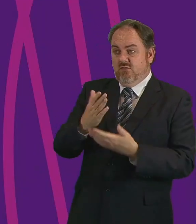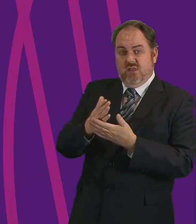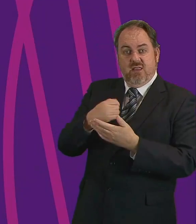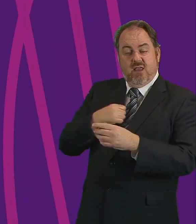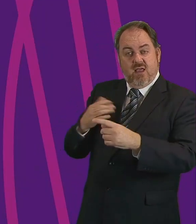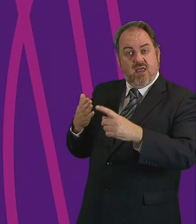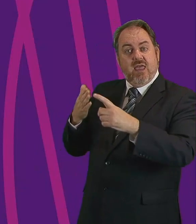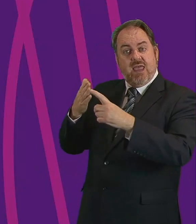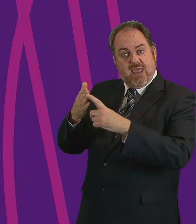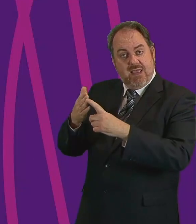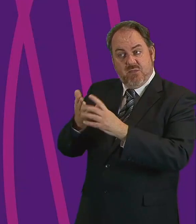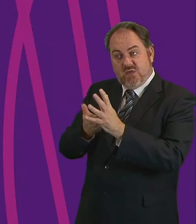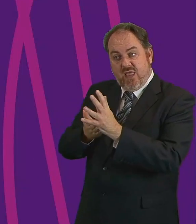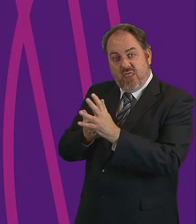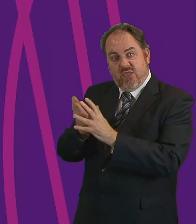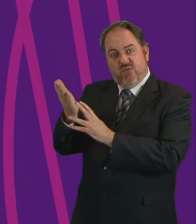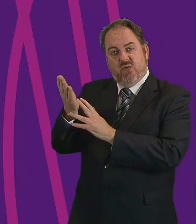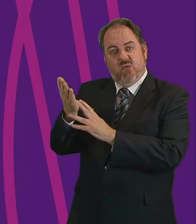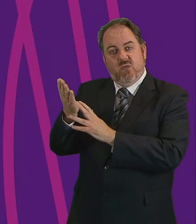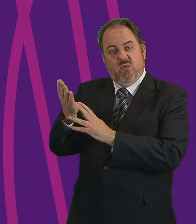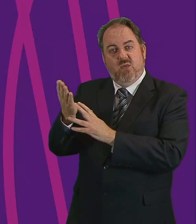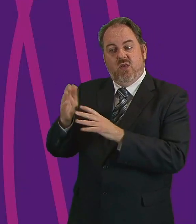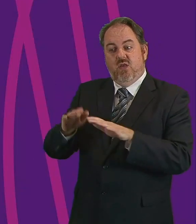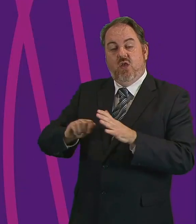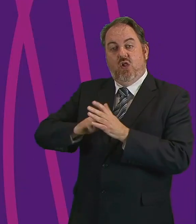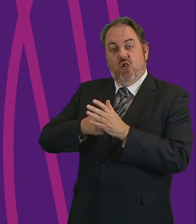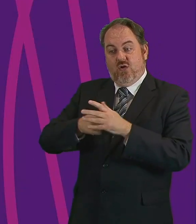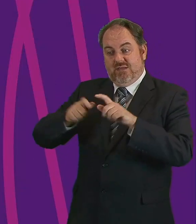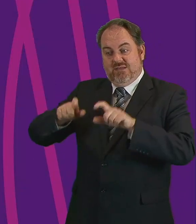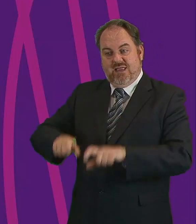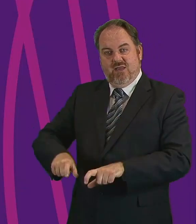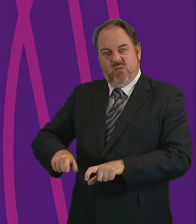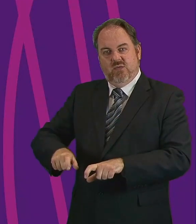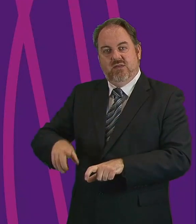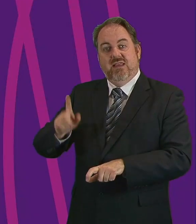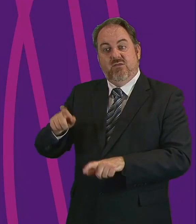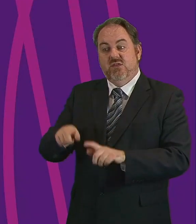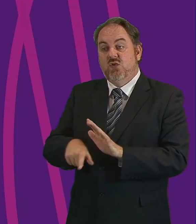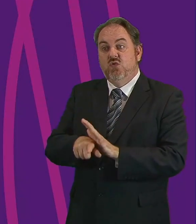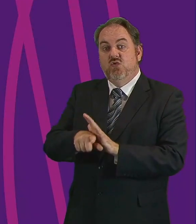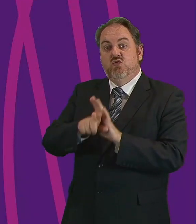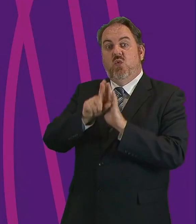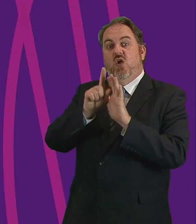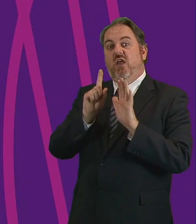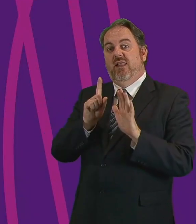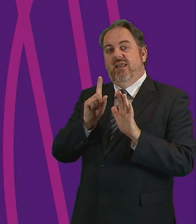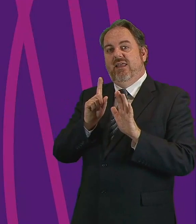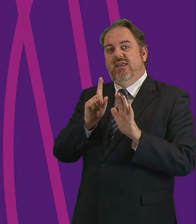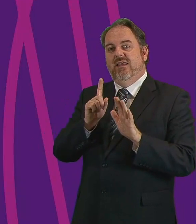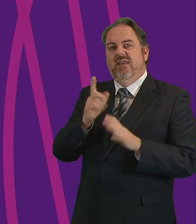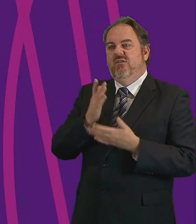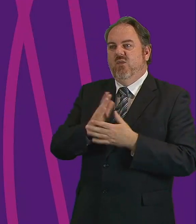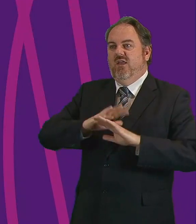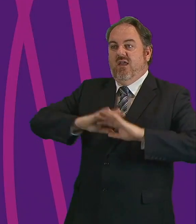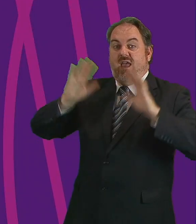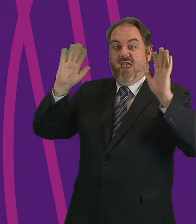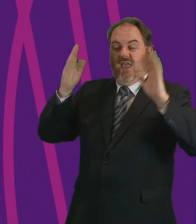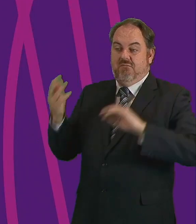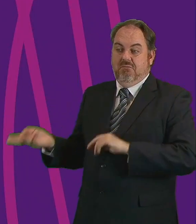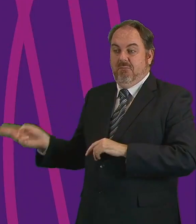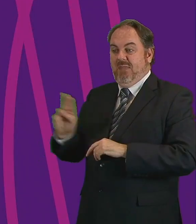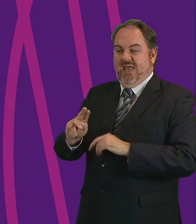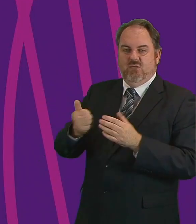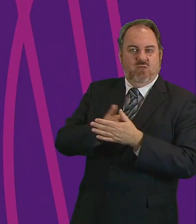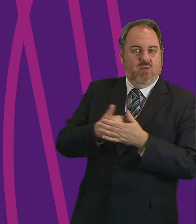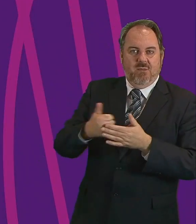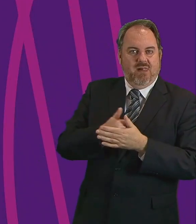we must suppress the virus. And my genuine fear is if we are premature, if we have a reckless rush out of lockdown, it will